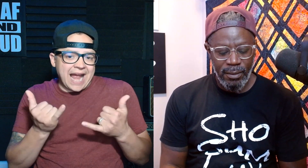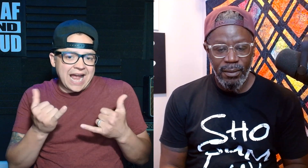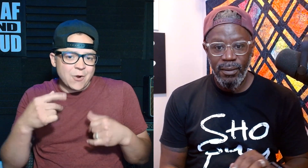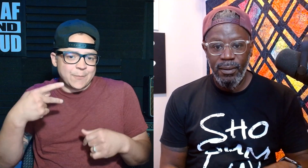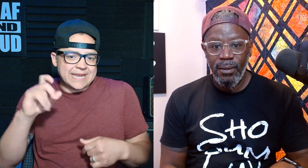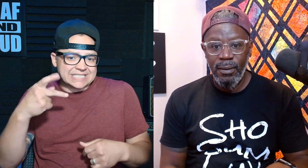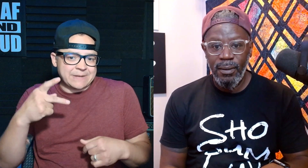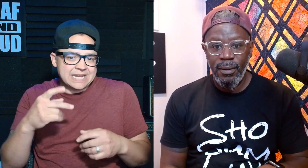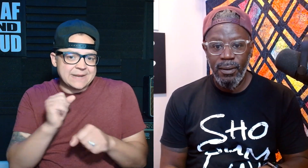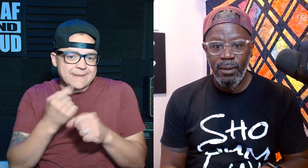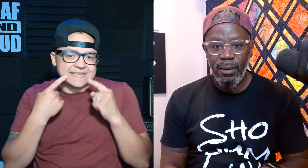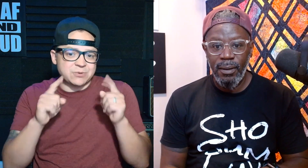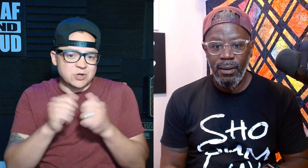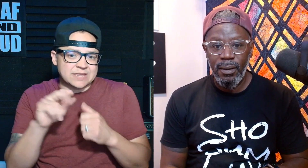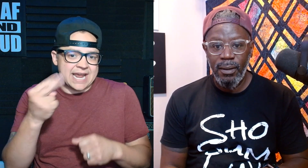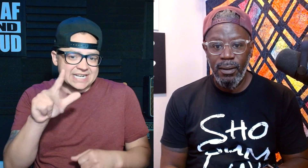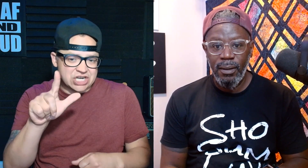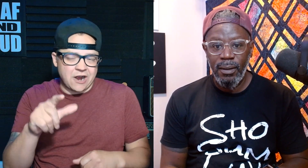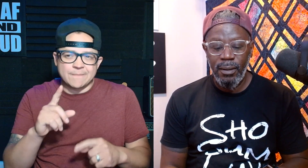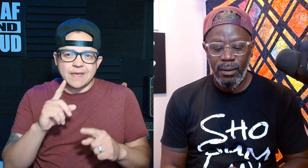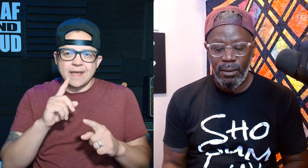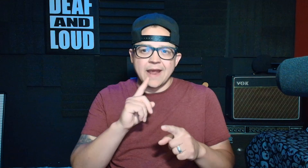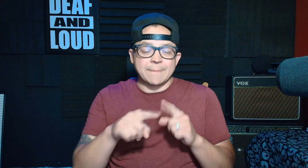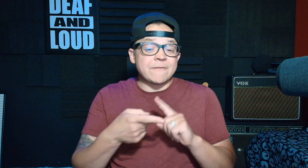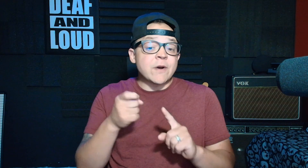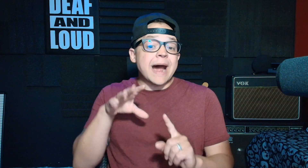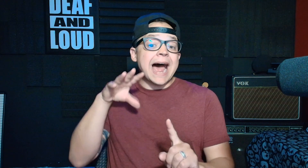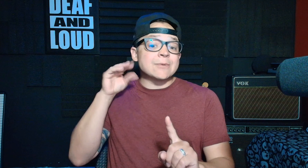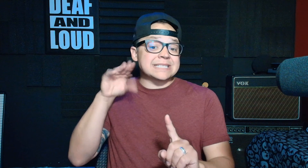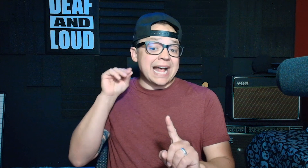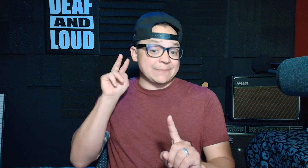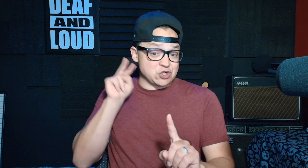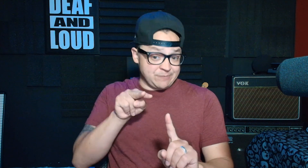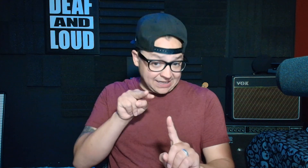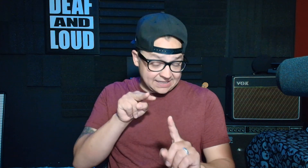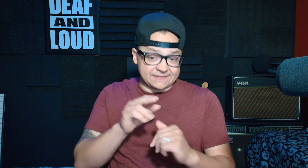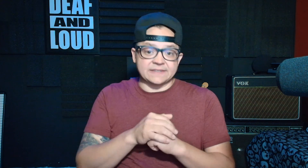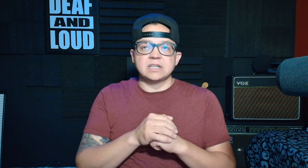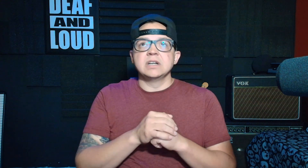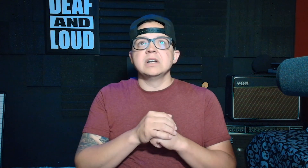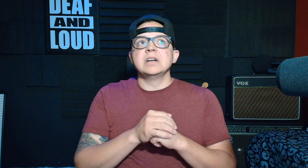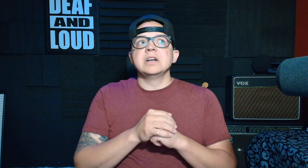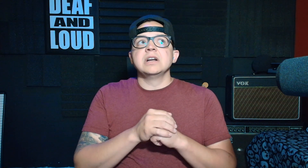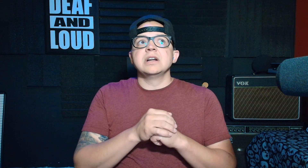workings of how PXP made this work with the NHL, but from an outside perspective,